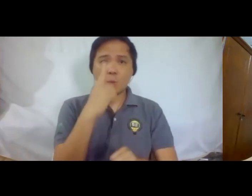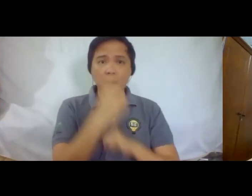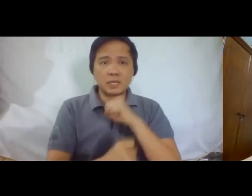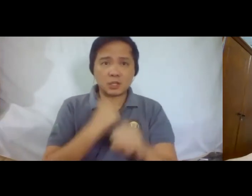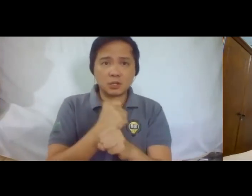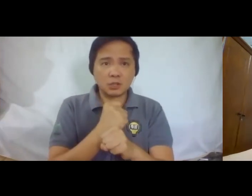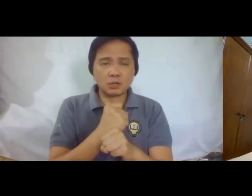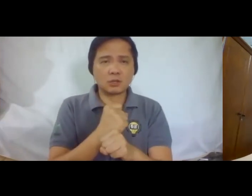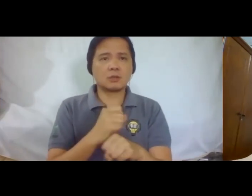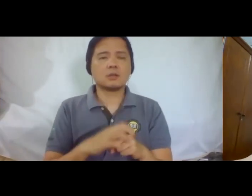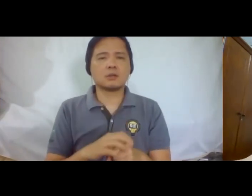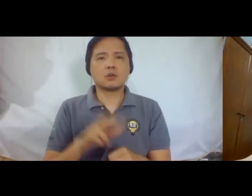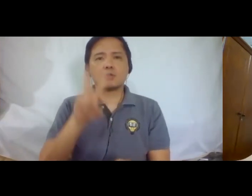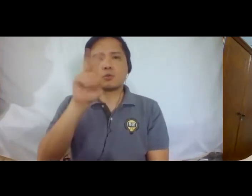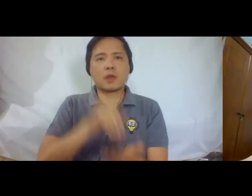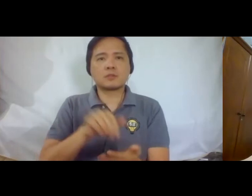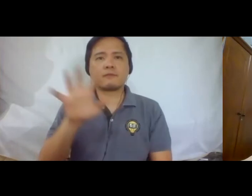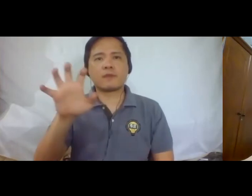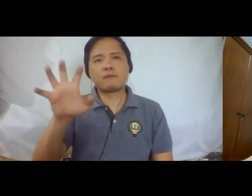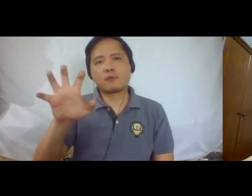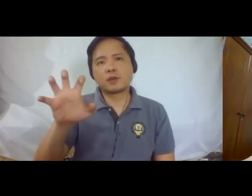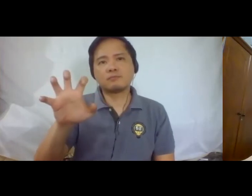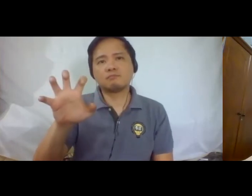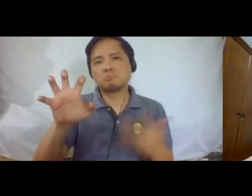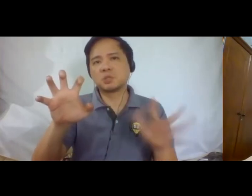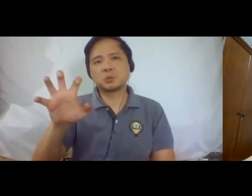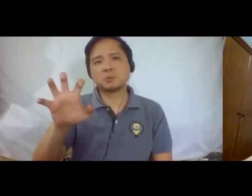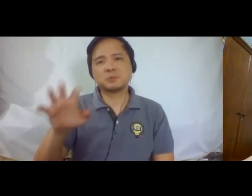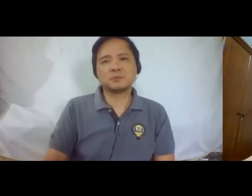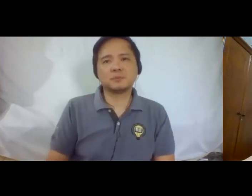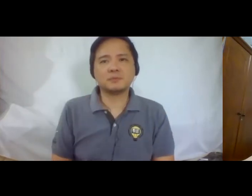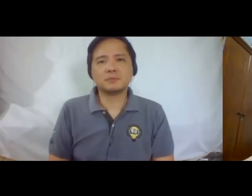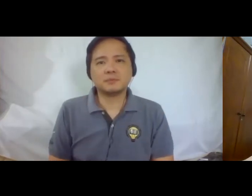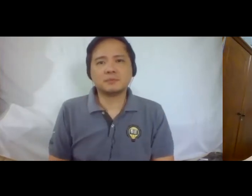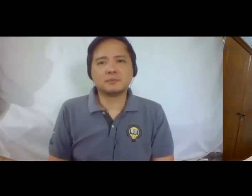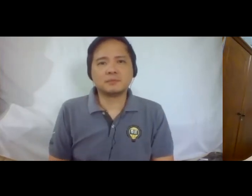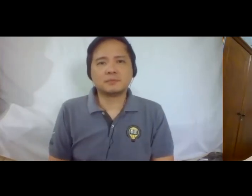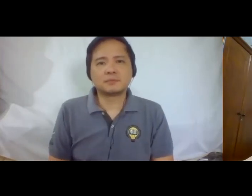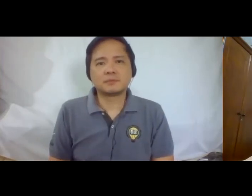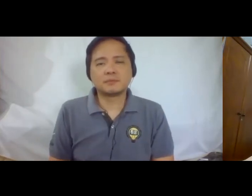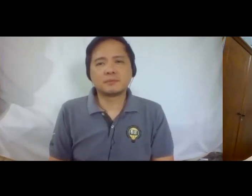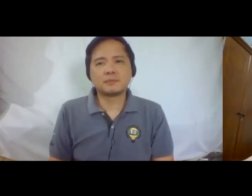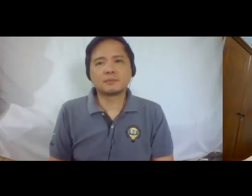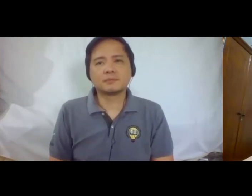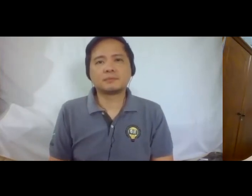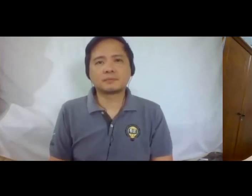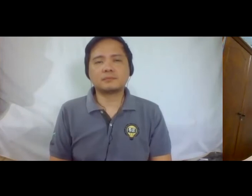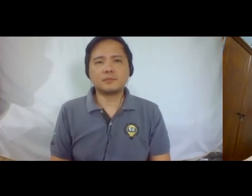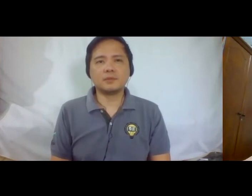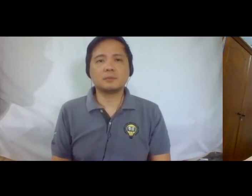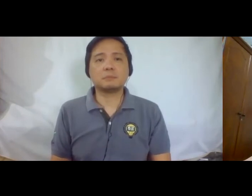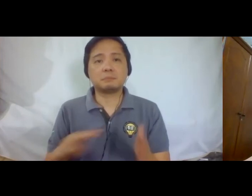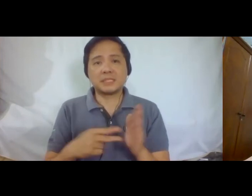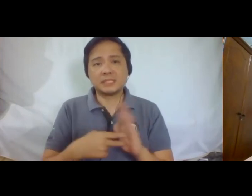total 2,500. So very low.